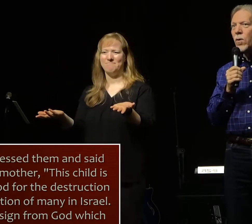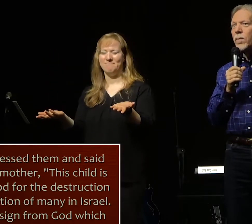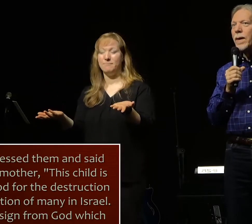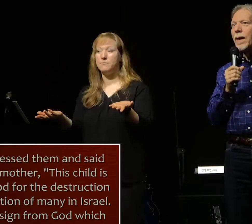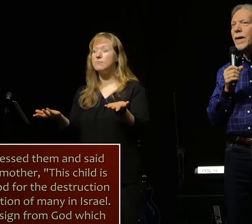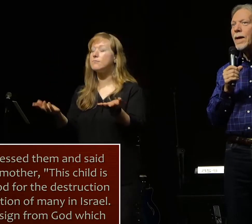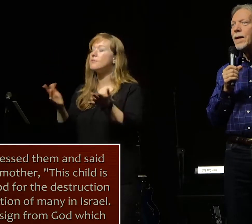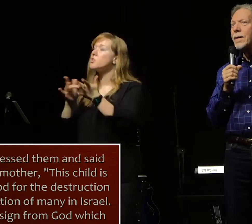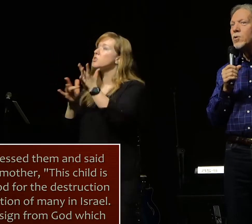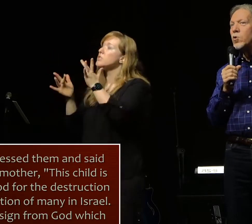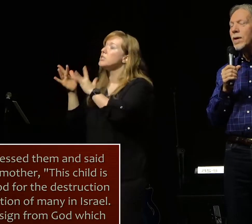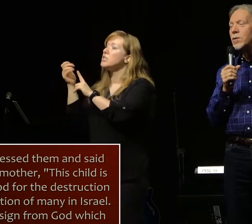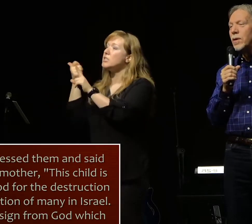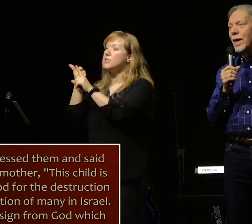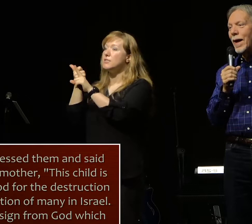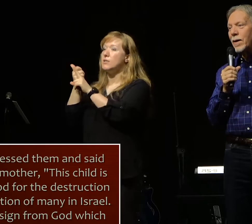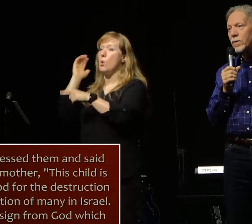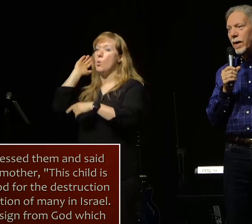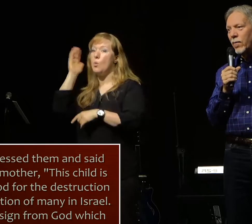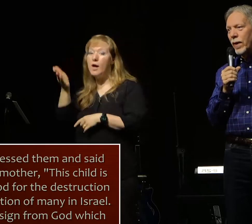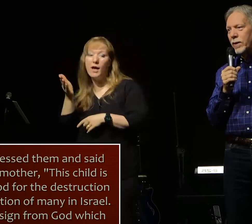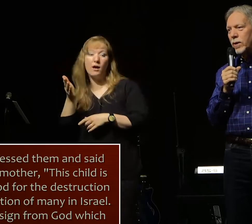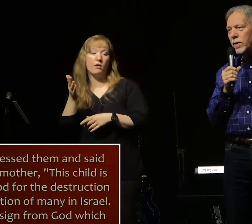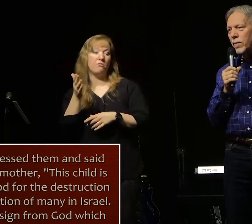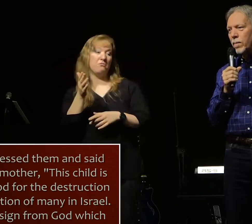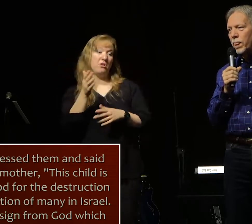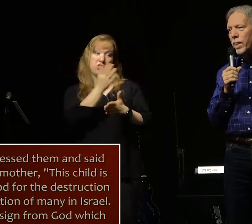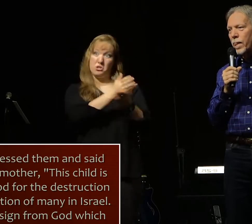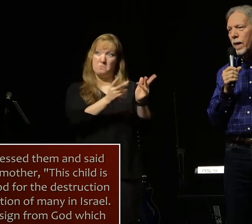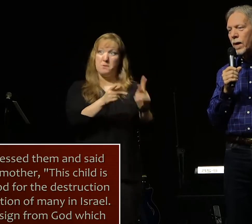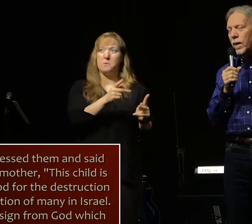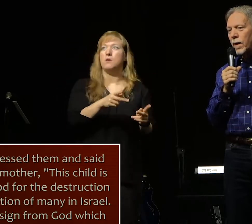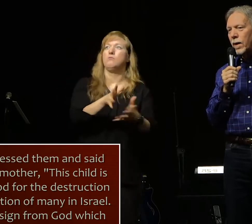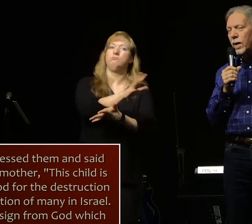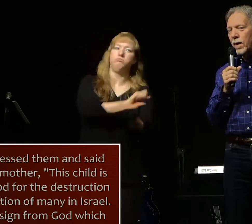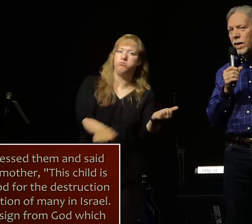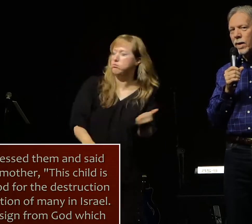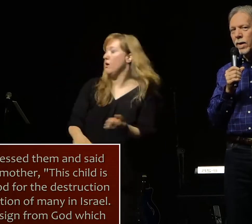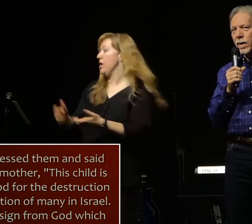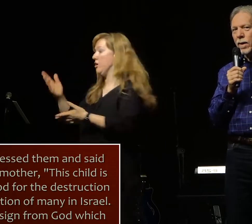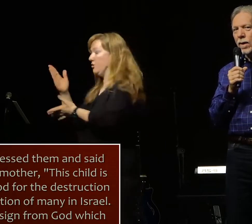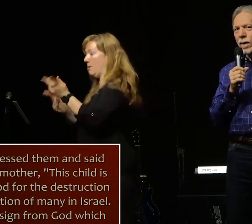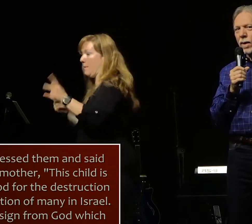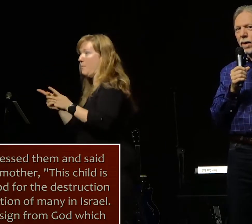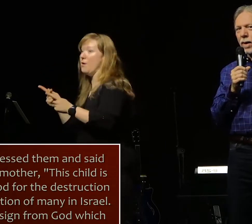He's going to be destruction and salvation.